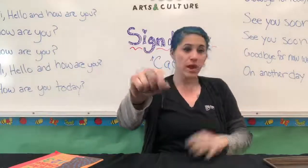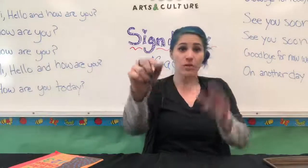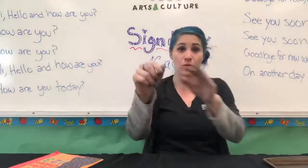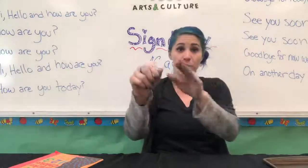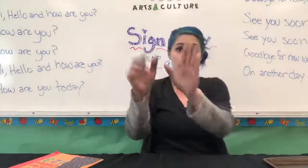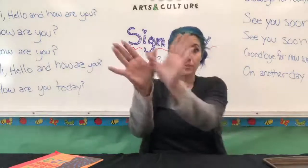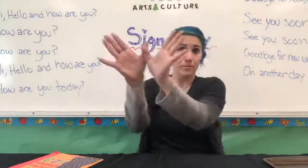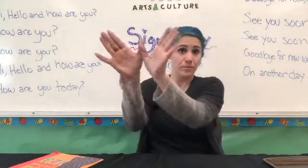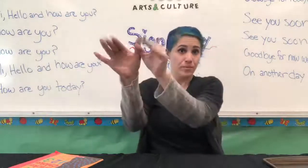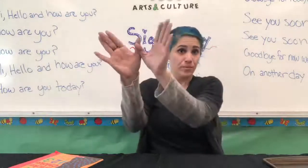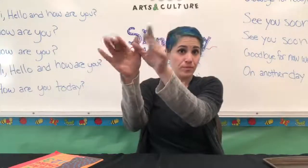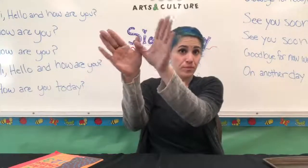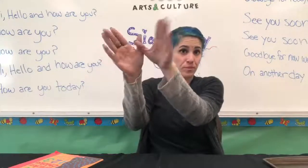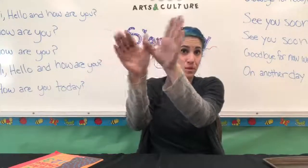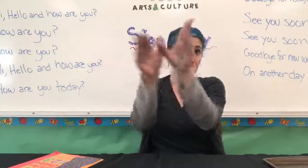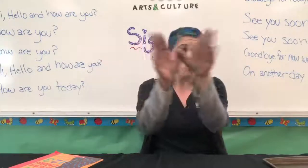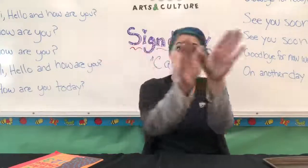To a bird?